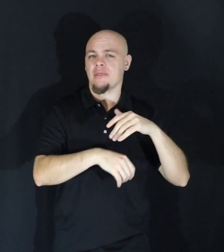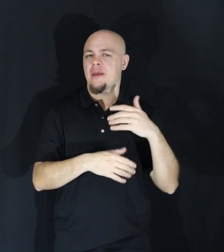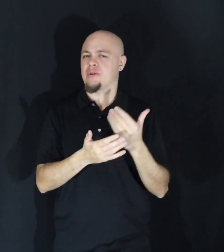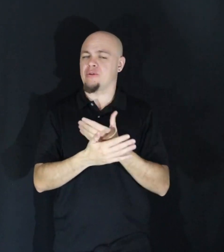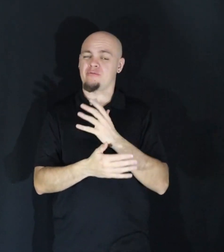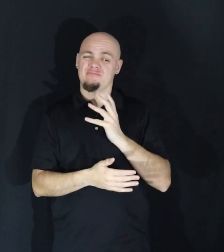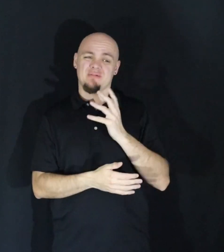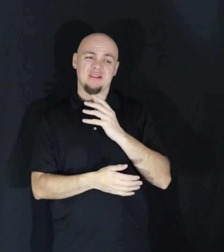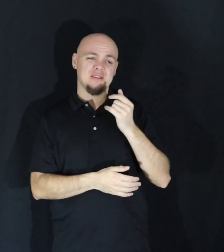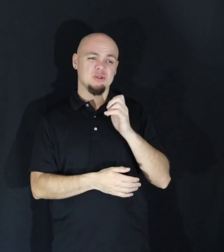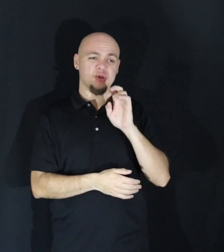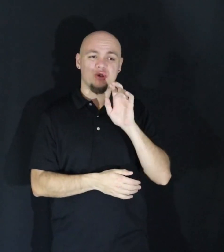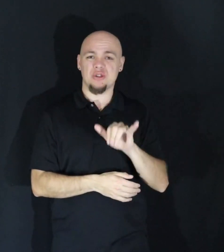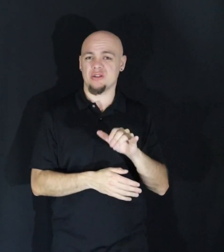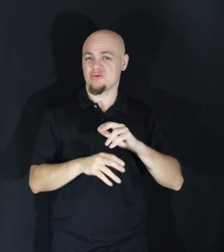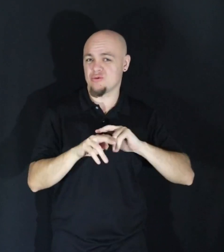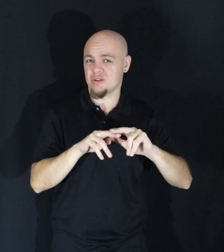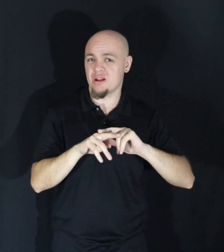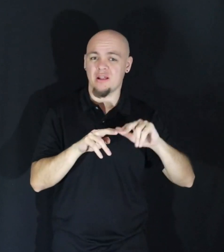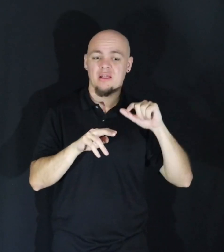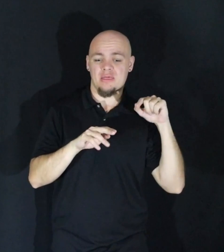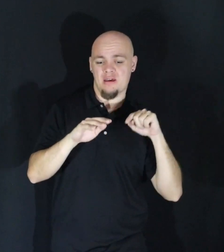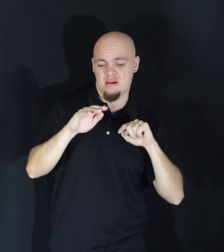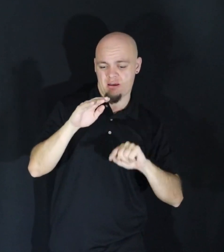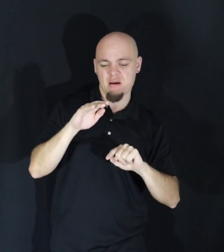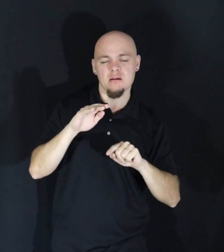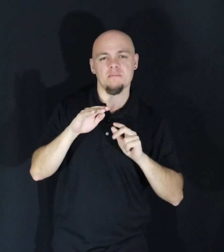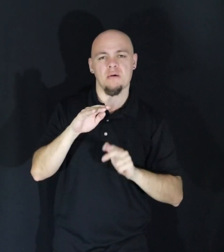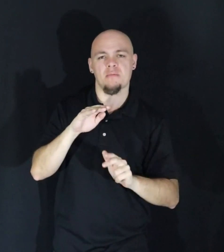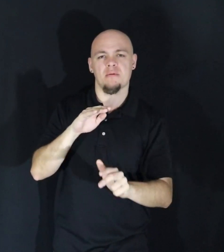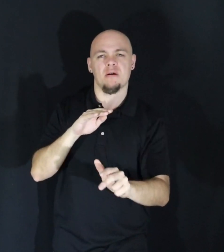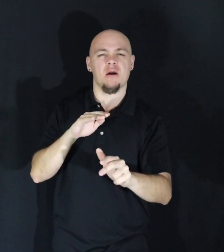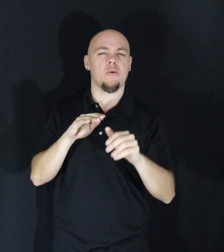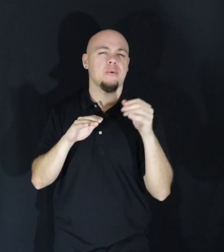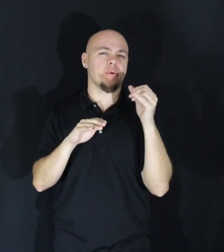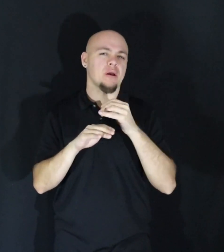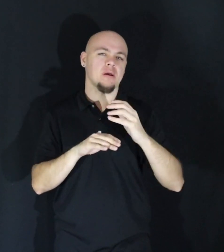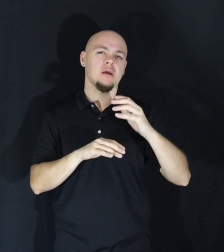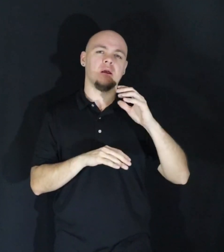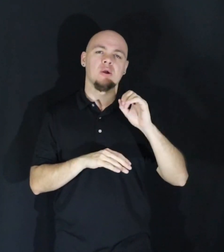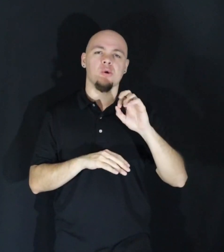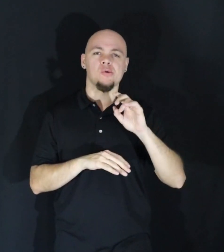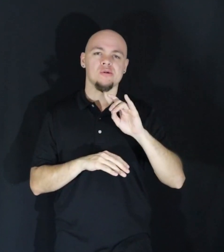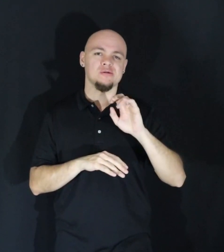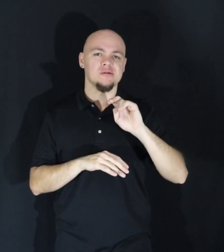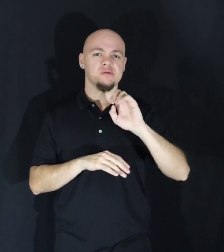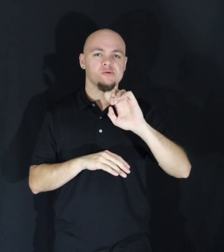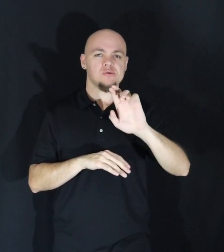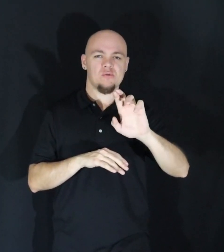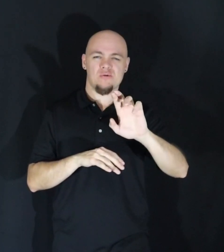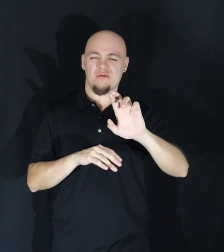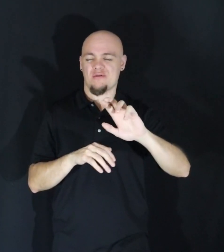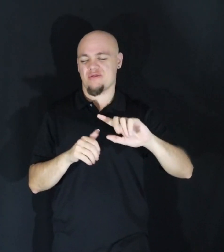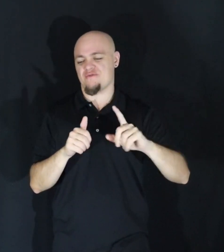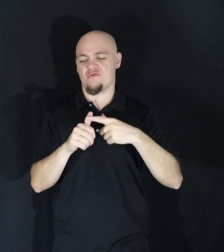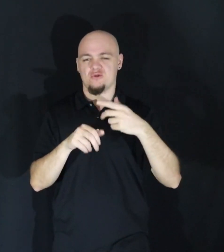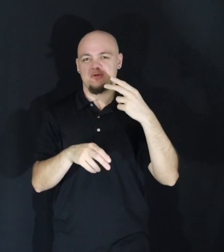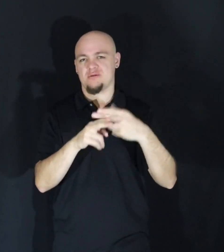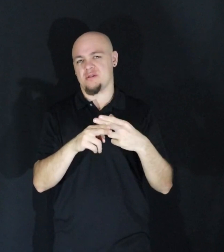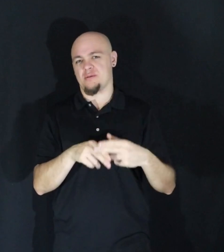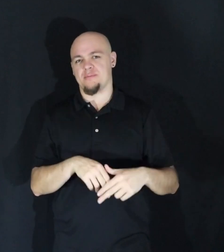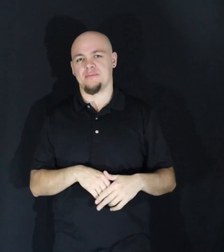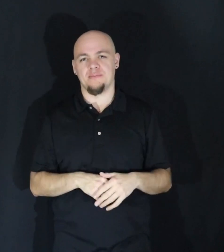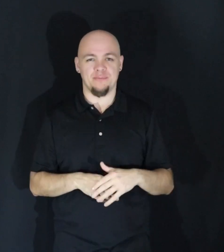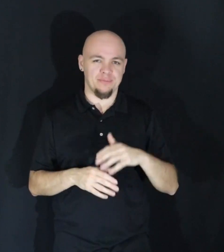but respect that bumpy road underneath that bike lane. Cass Corridor, the original name. Thank you.